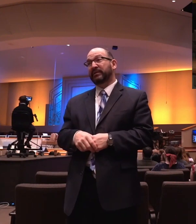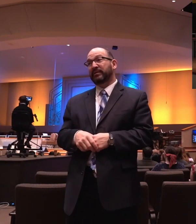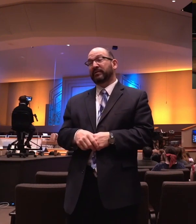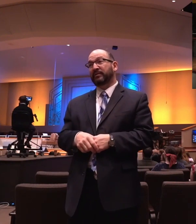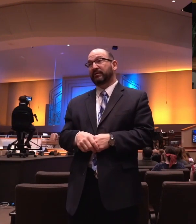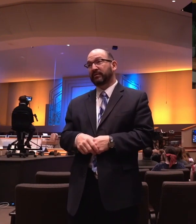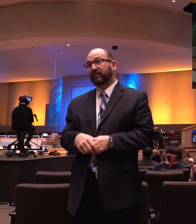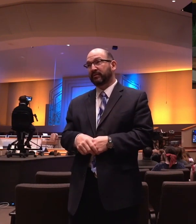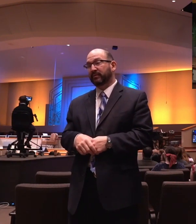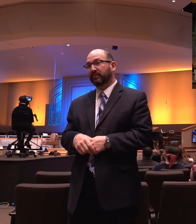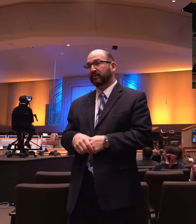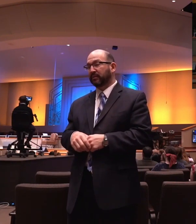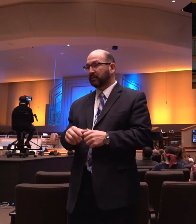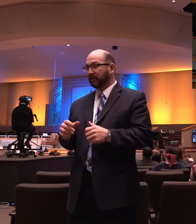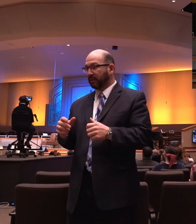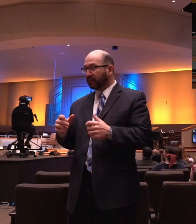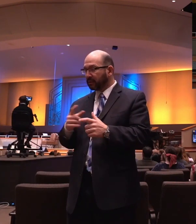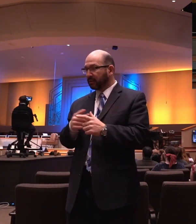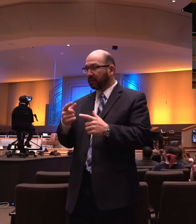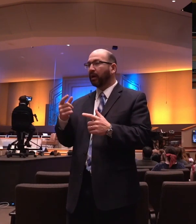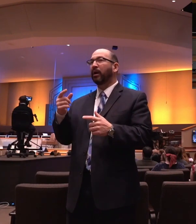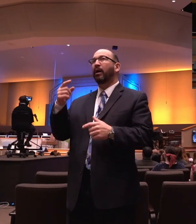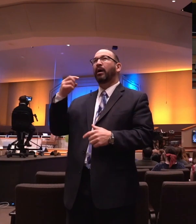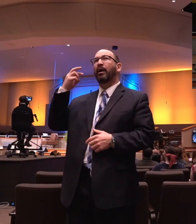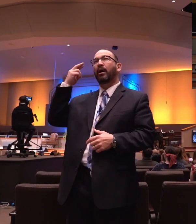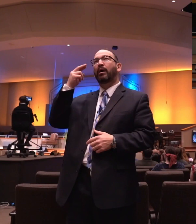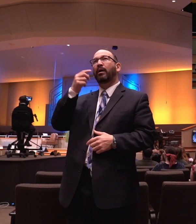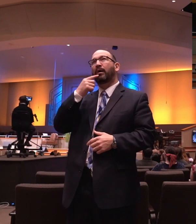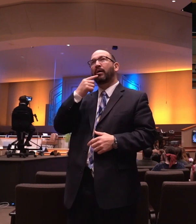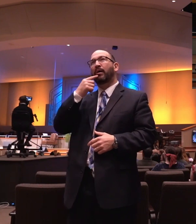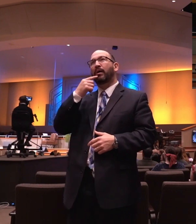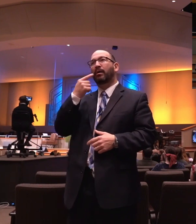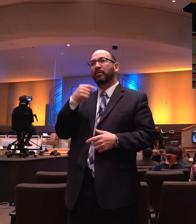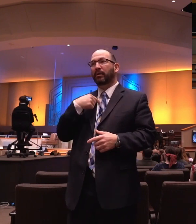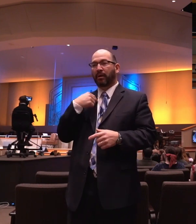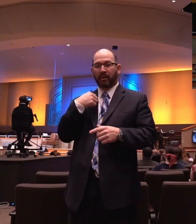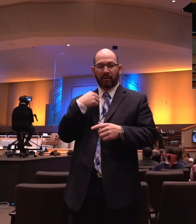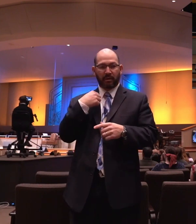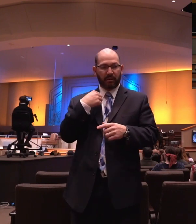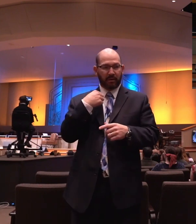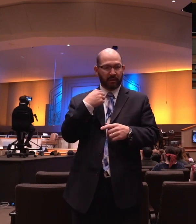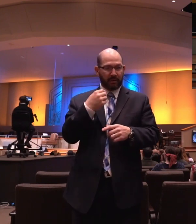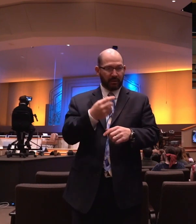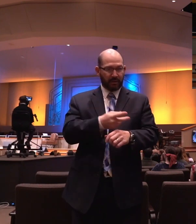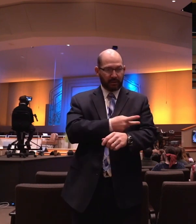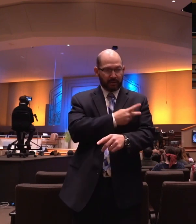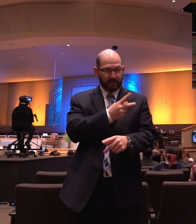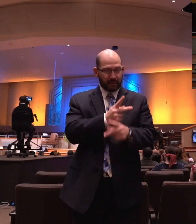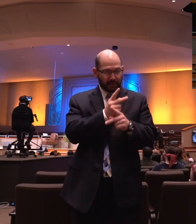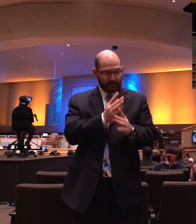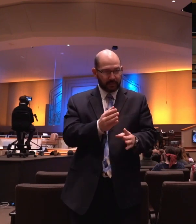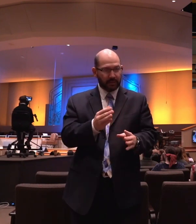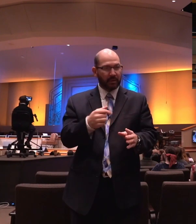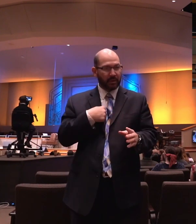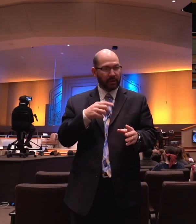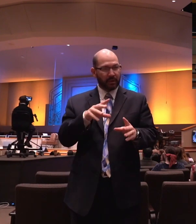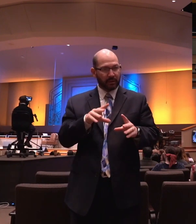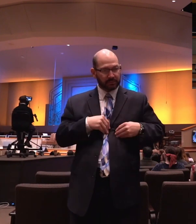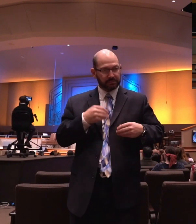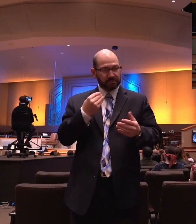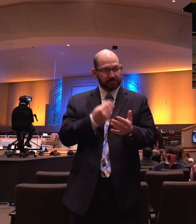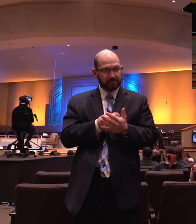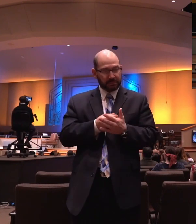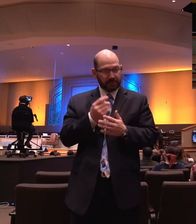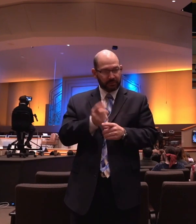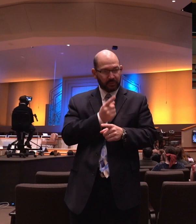And that's when it first dawned on me that when I was a pastor, I got paid a salary and I knew that